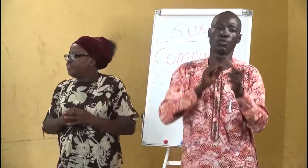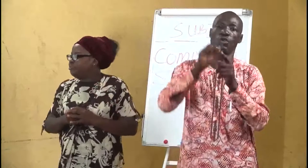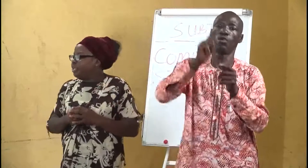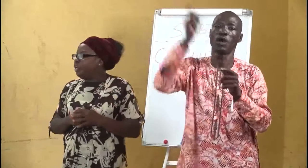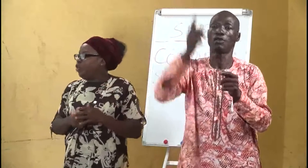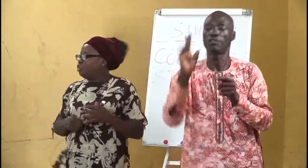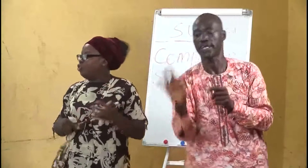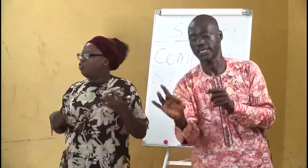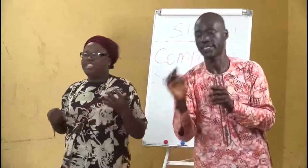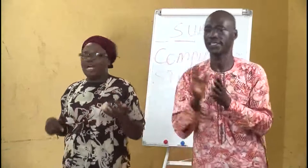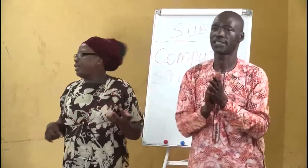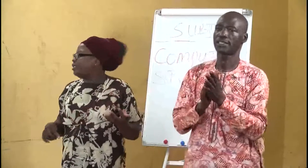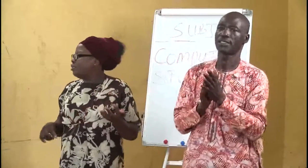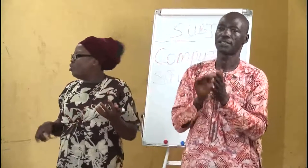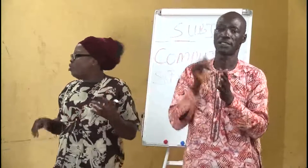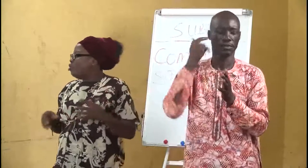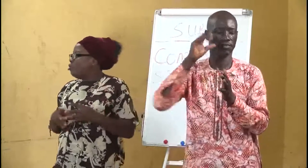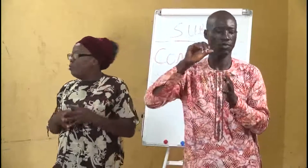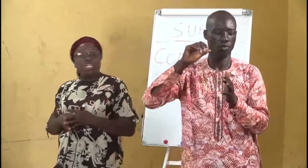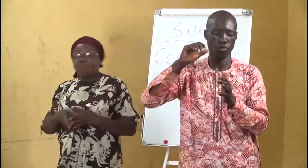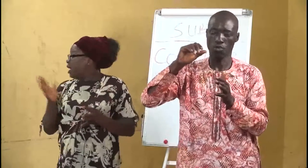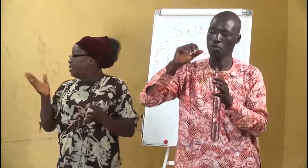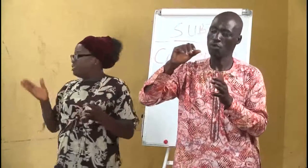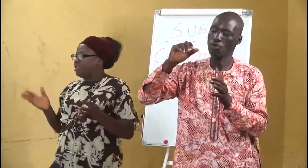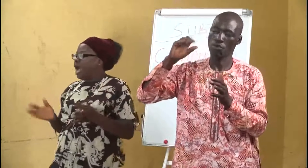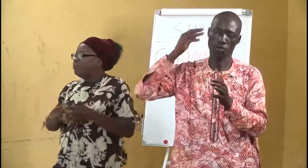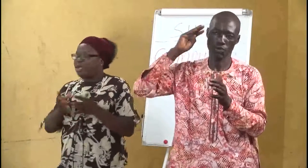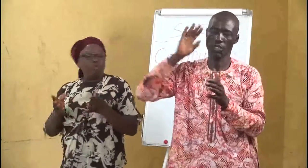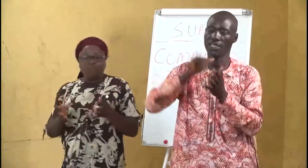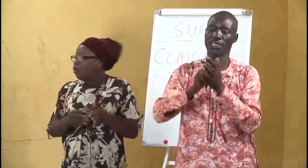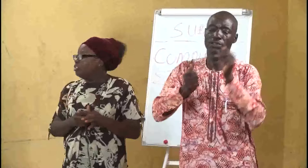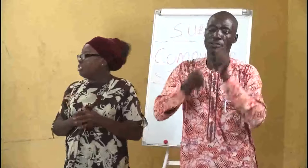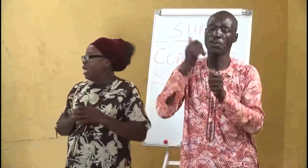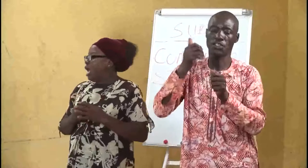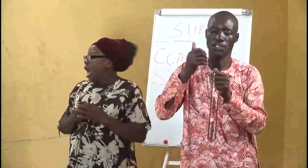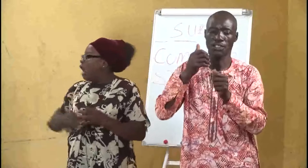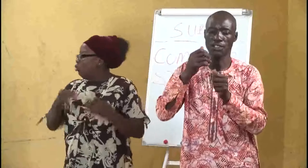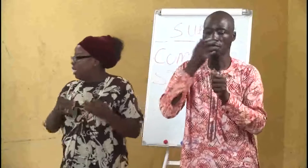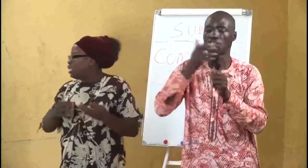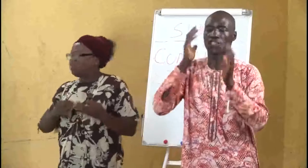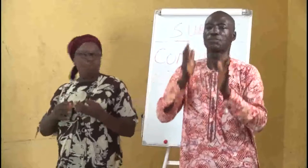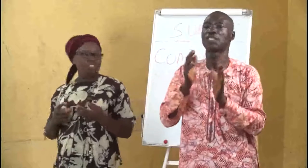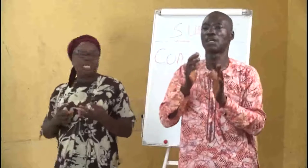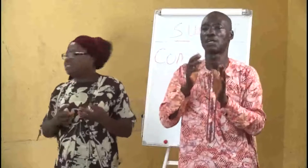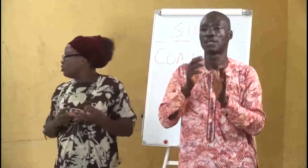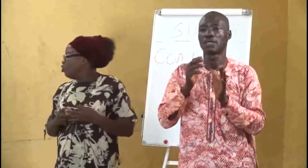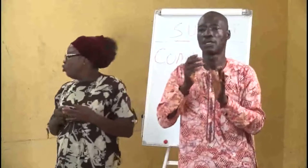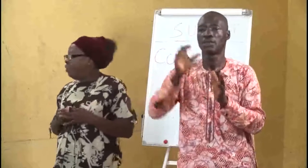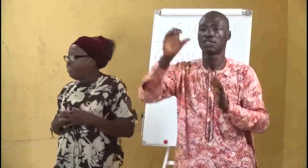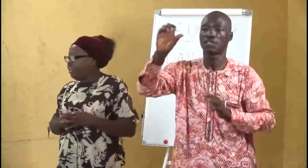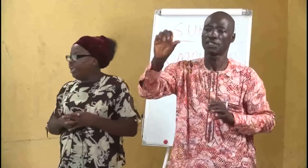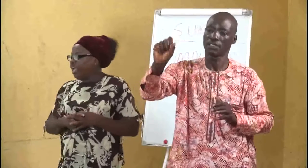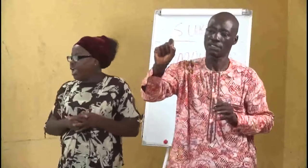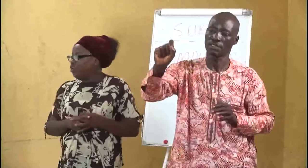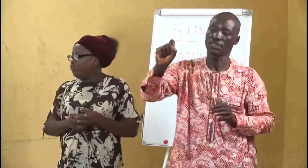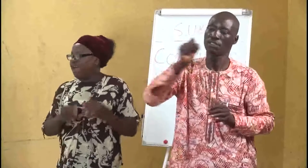1.8 inches mini audio jack. Most speakers and microphones are connected to computers with